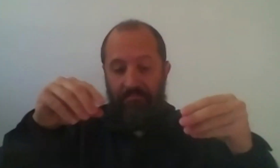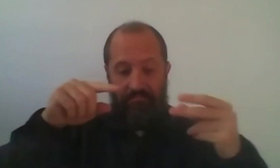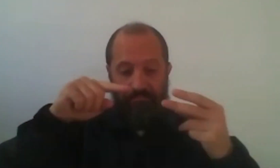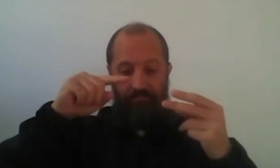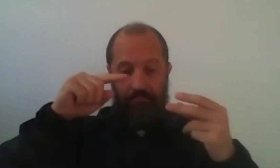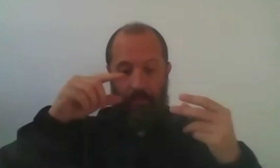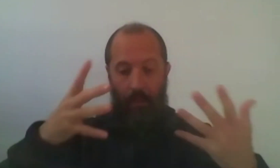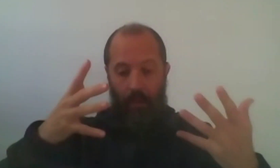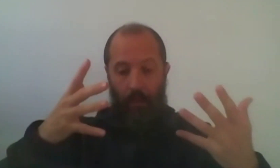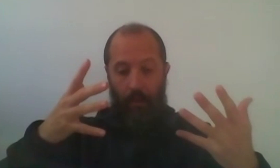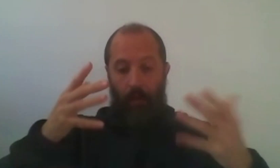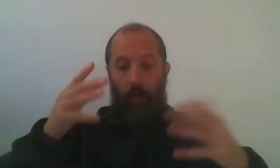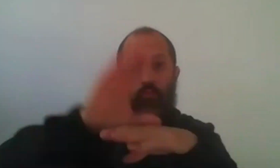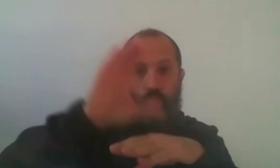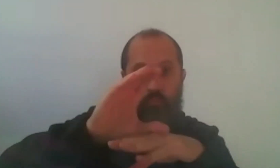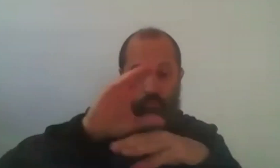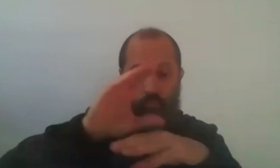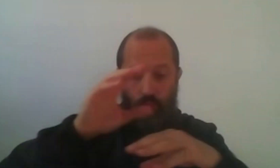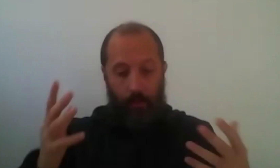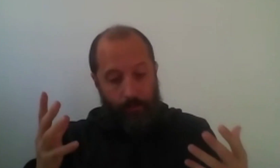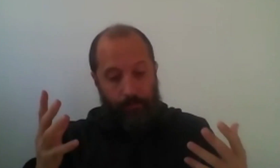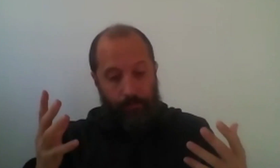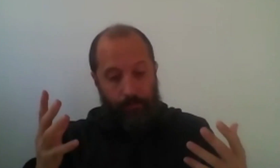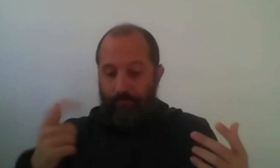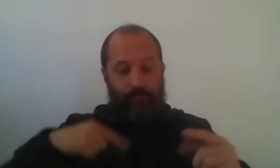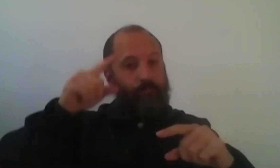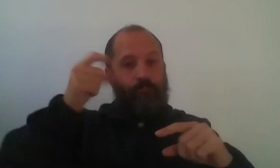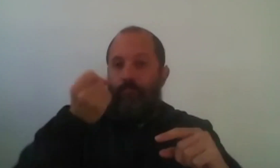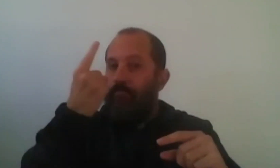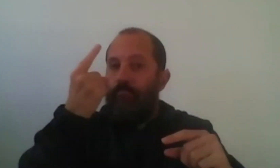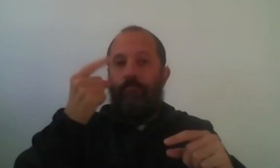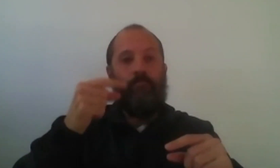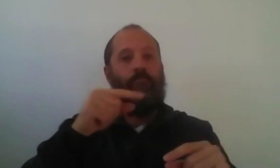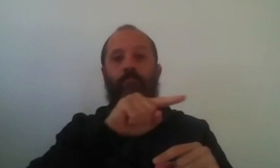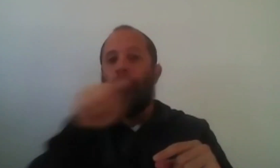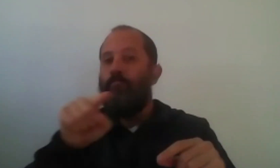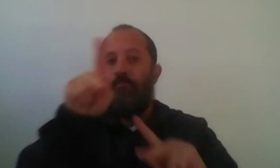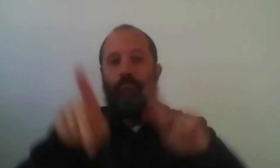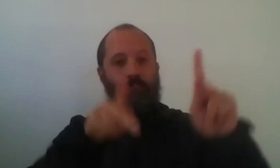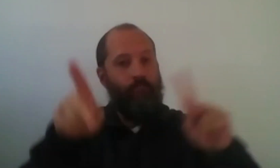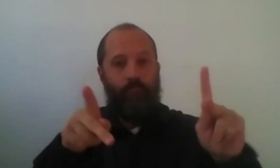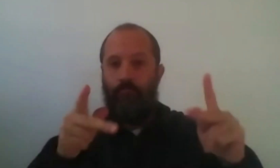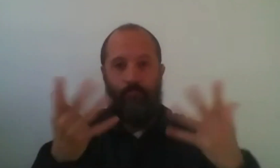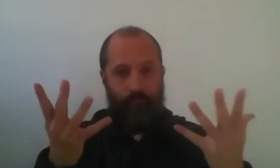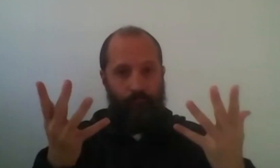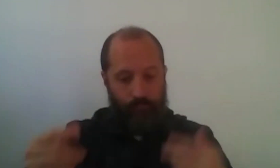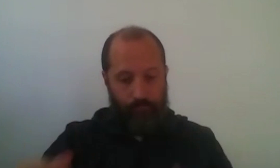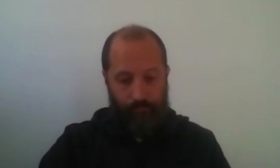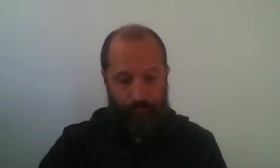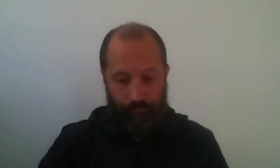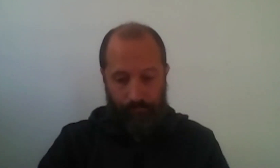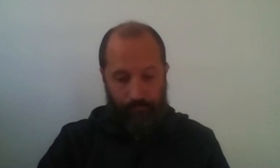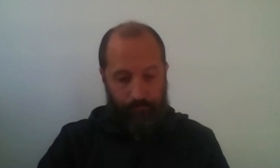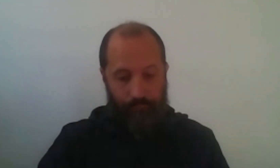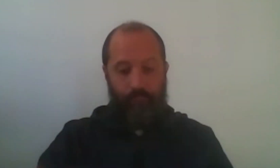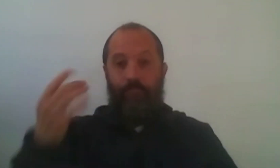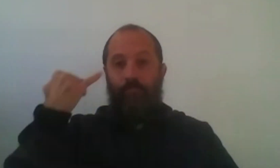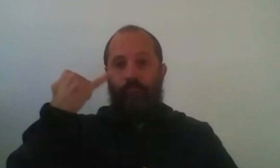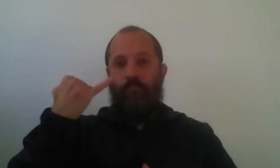Funeral homes, shopping malls, churches. I mean, I couldn't understand people. They don't seem